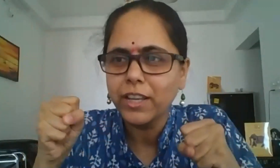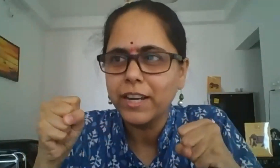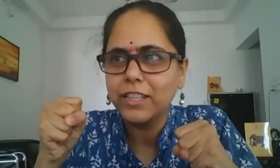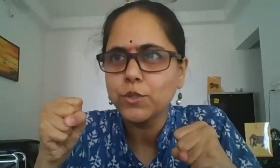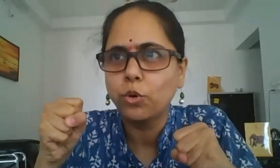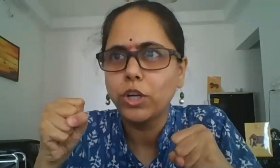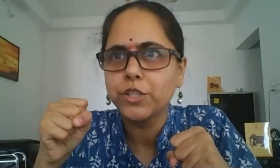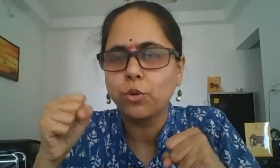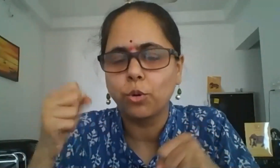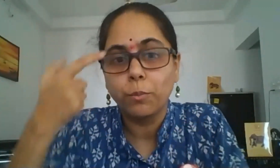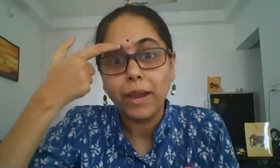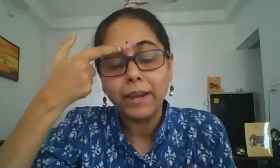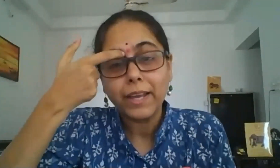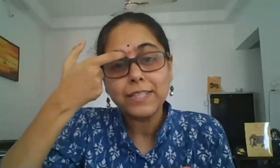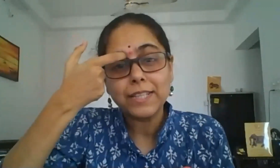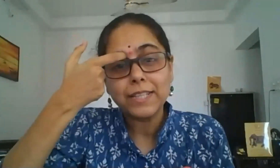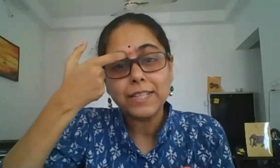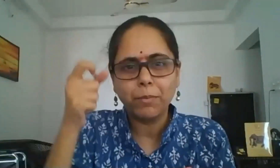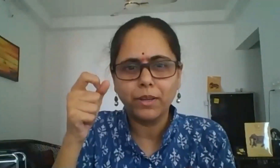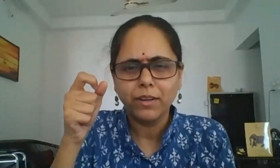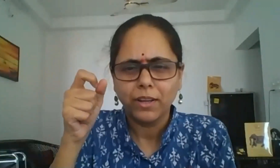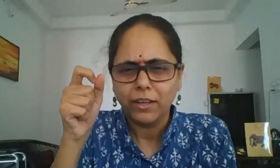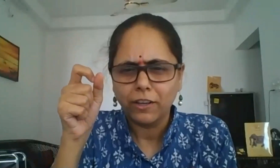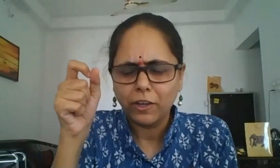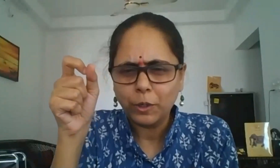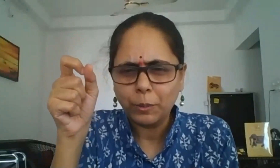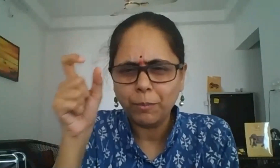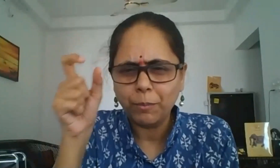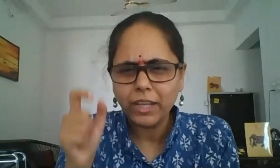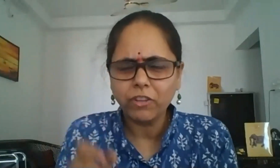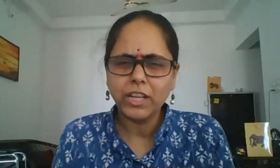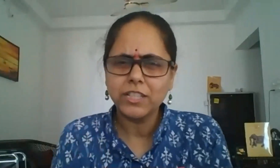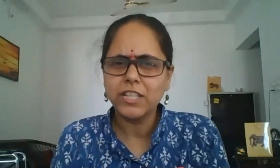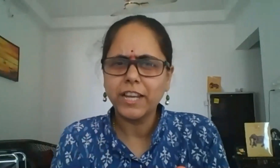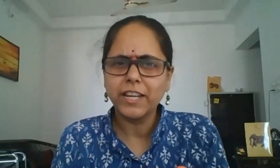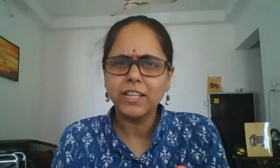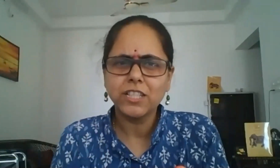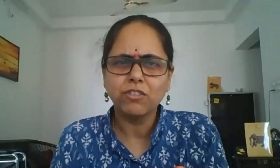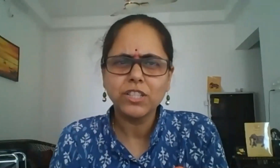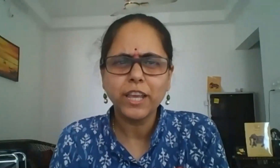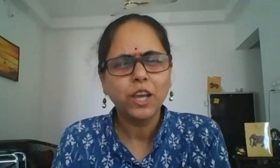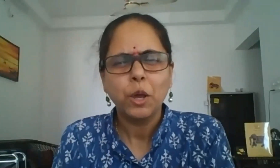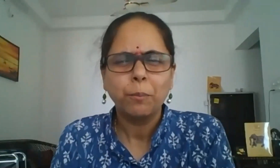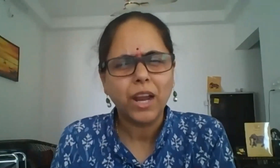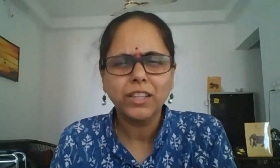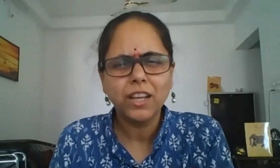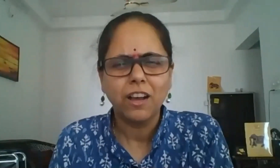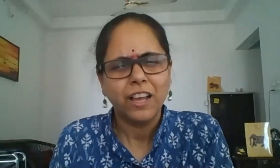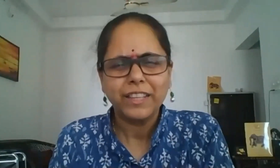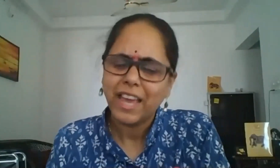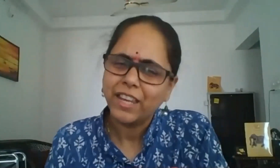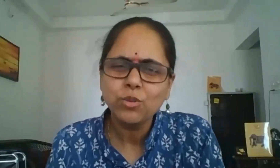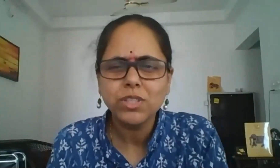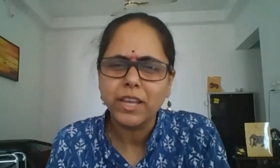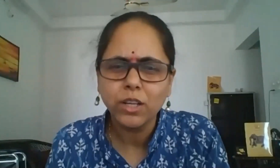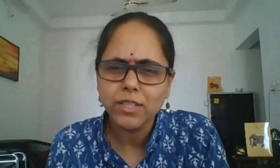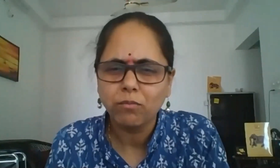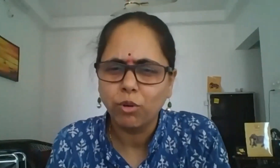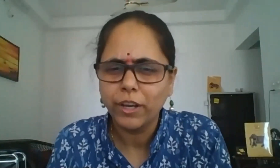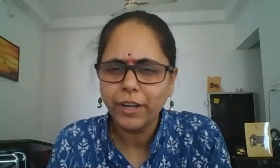this old age home, and I still remember meeting one Aji, and she was like, Prarthana, can you send some